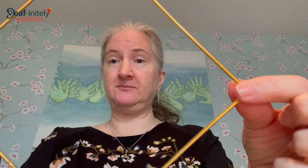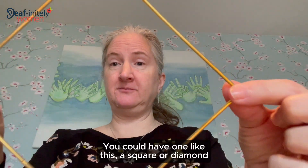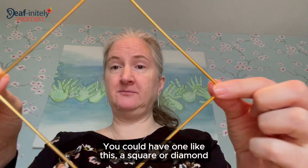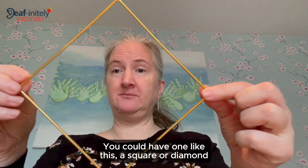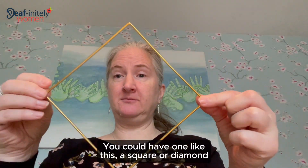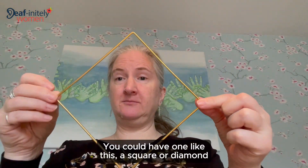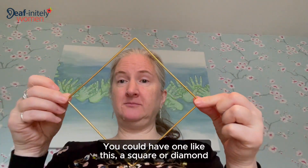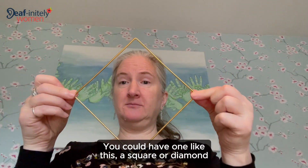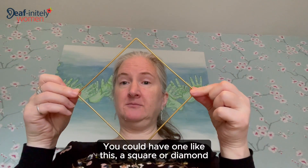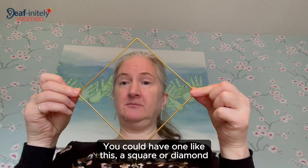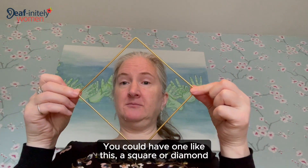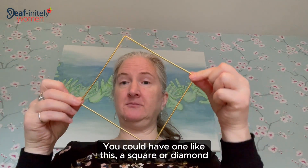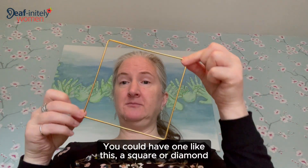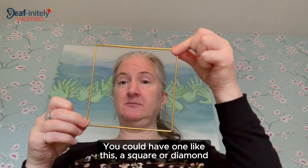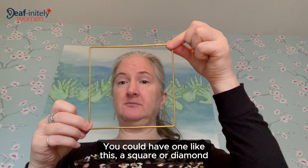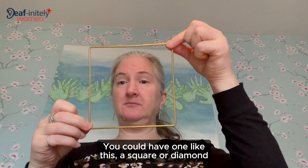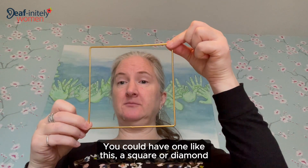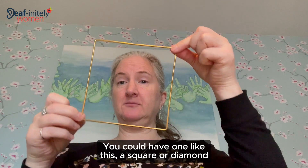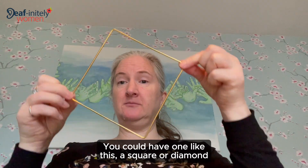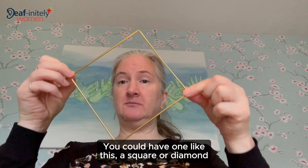You could have one like this, a square or diamond,